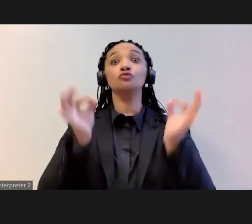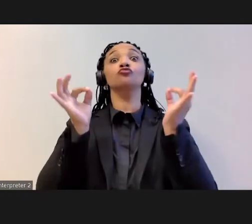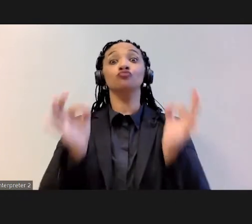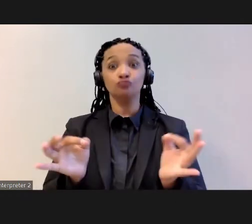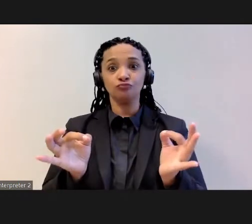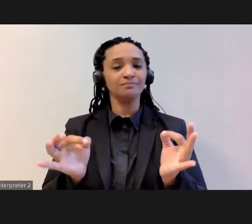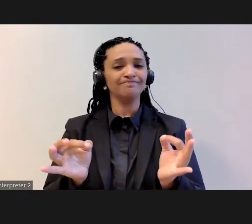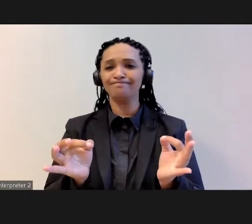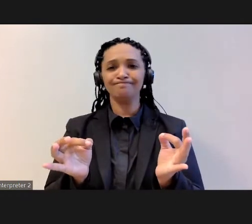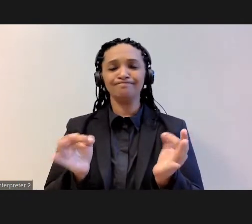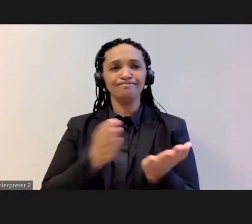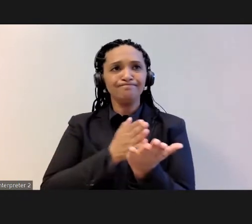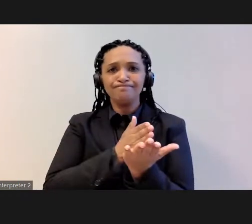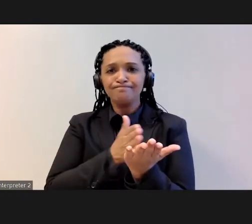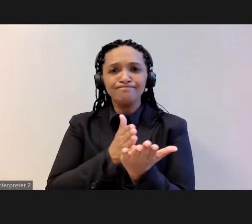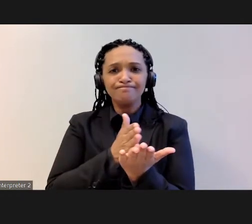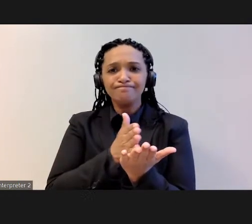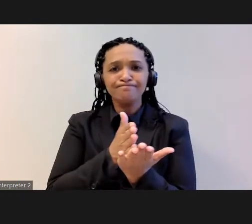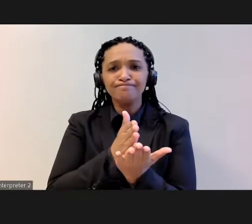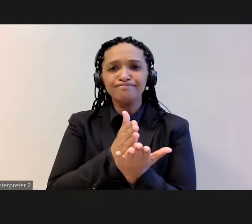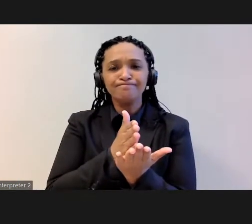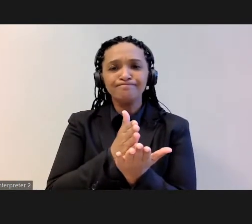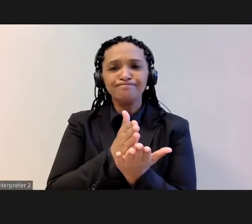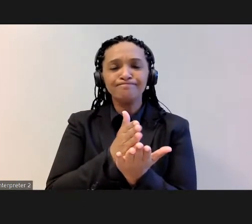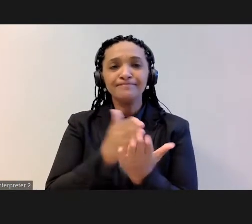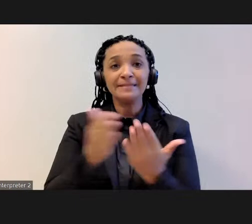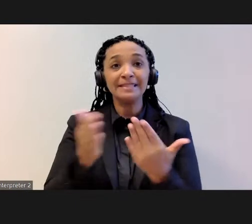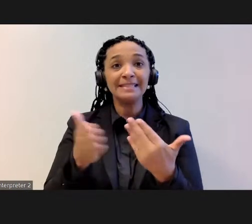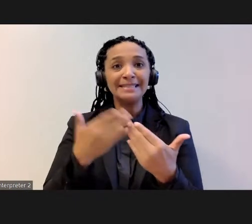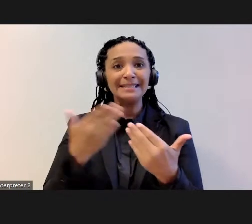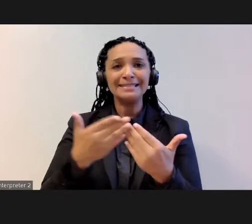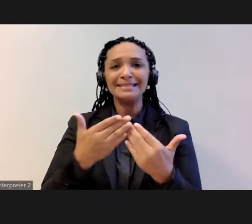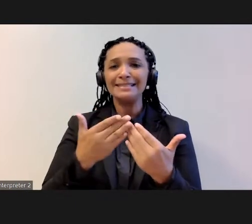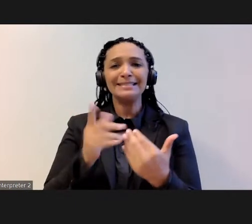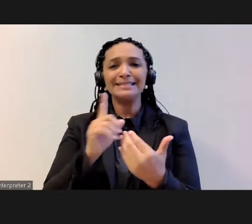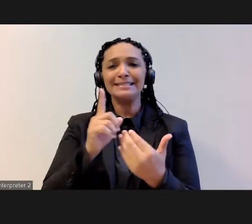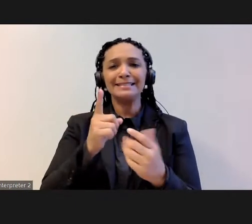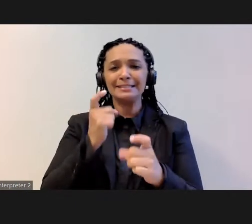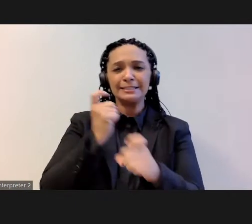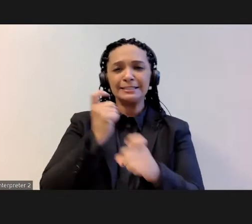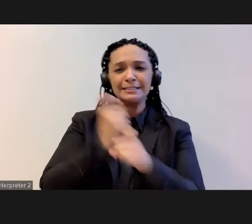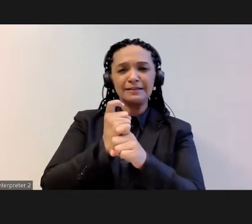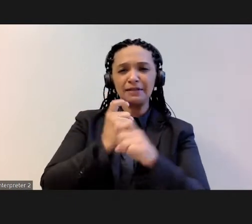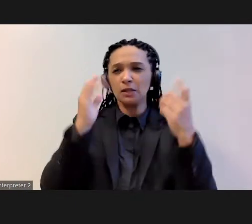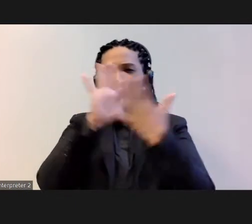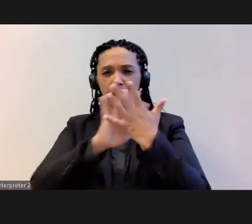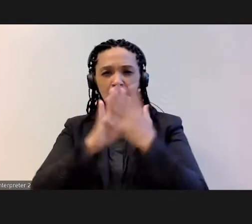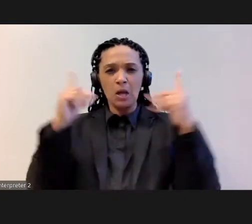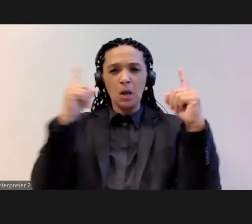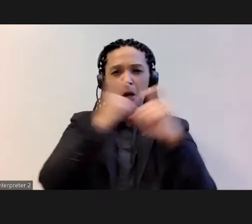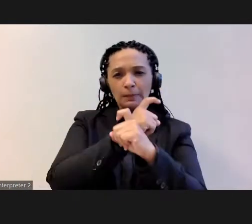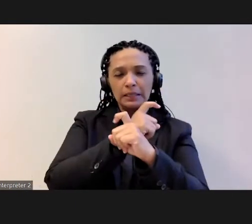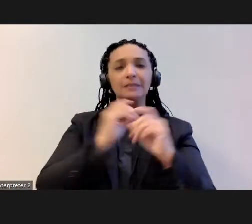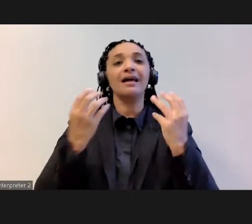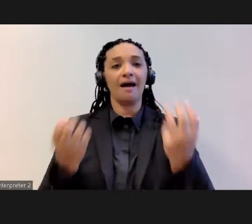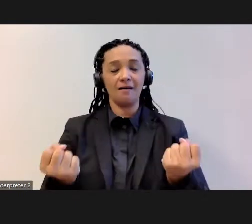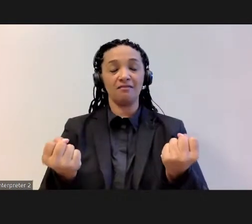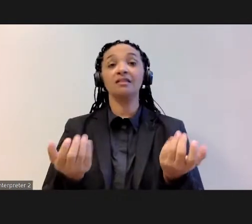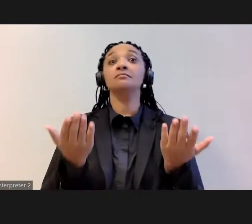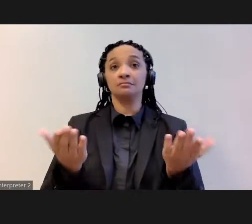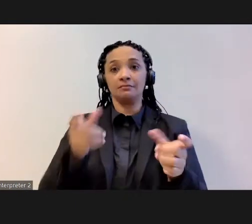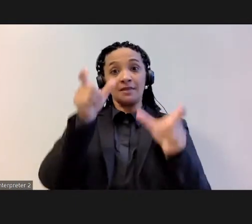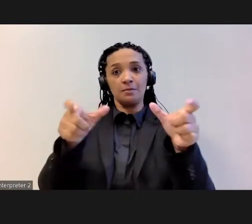Navigation is not easy. So apart from the experts, the common citizens who need